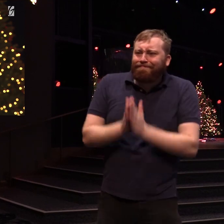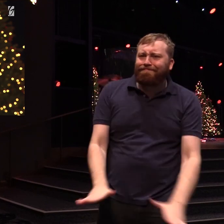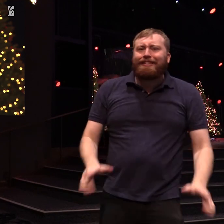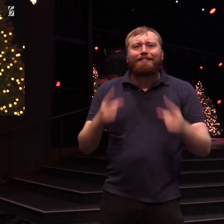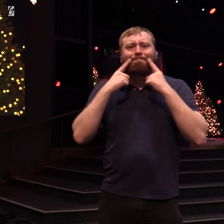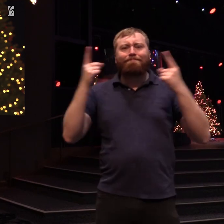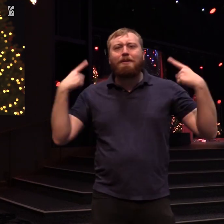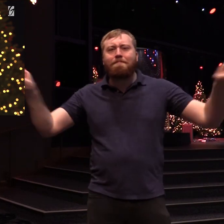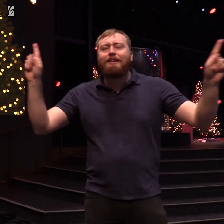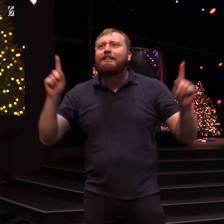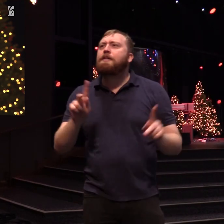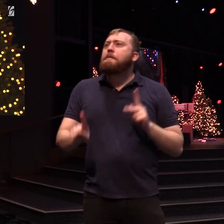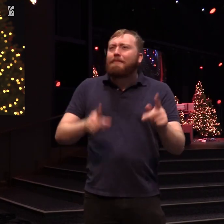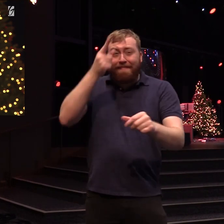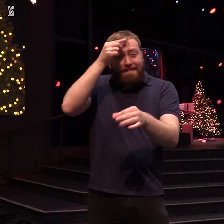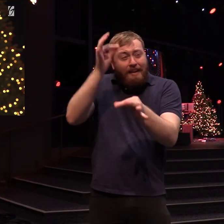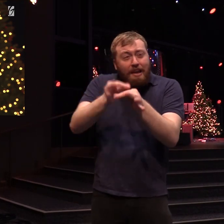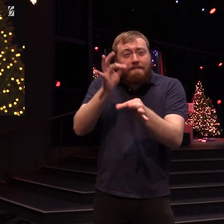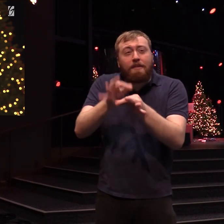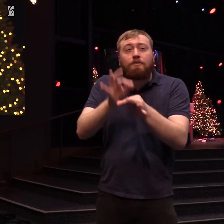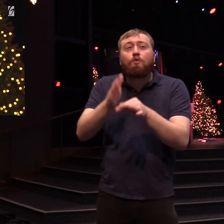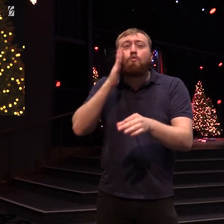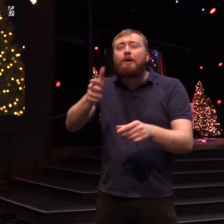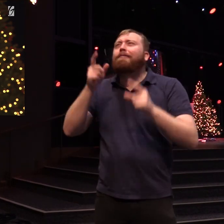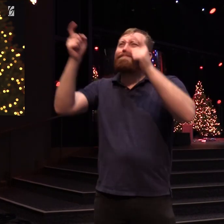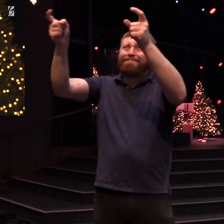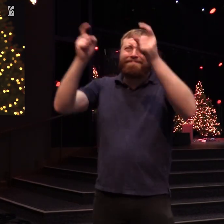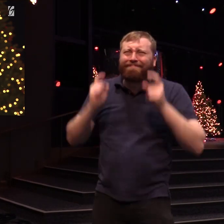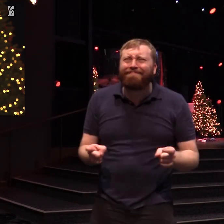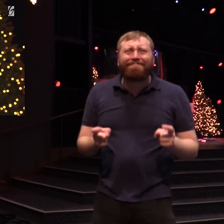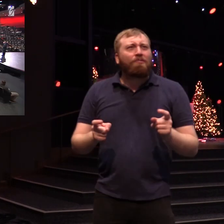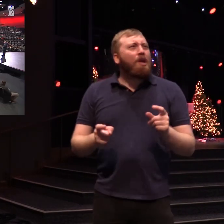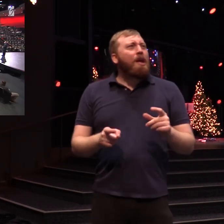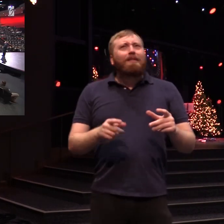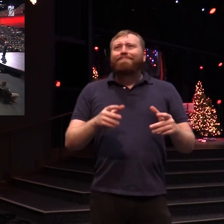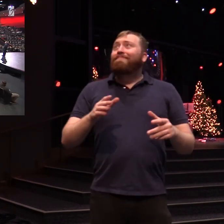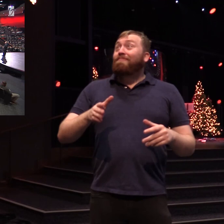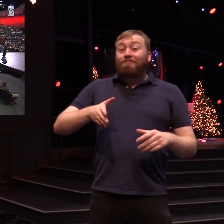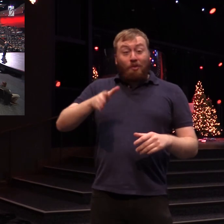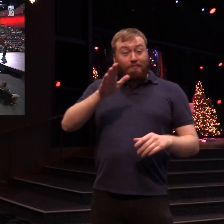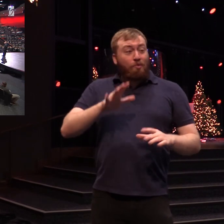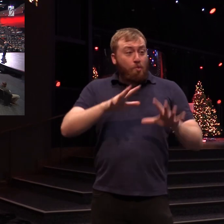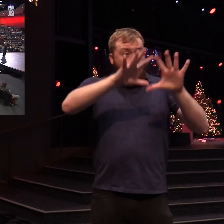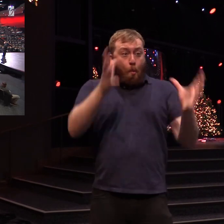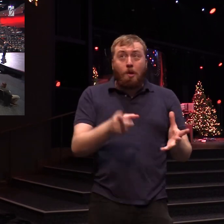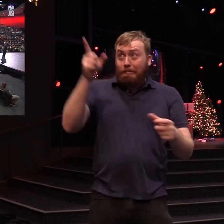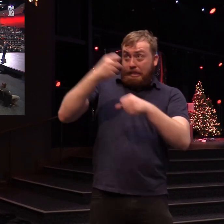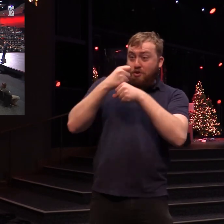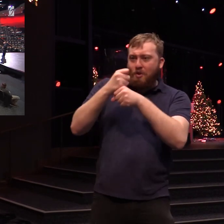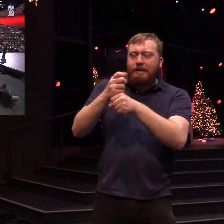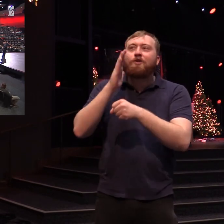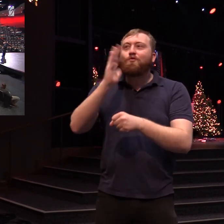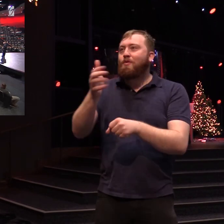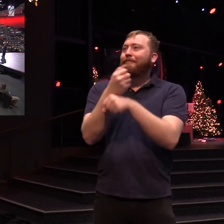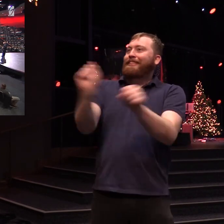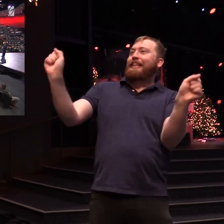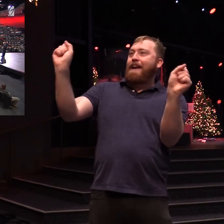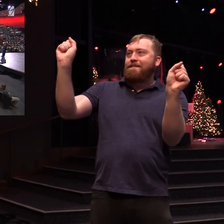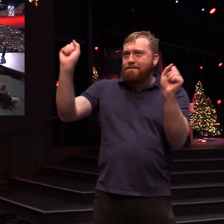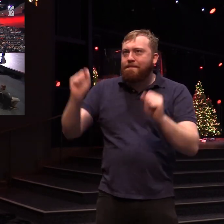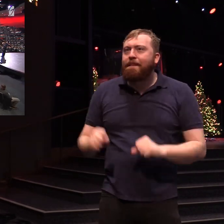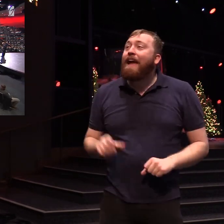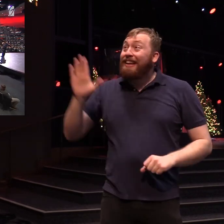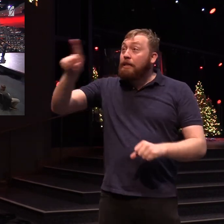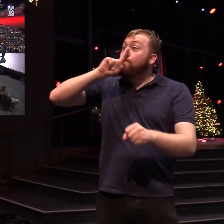The faithful will be rewarded. The creation will be redeemed, and every covenant made by God will be kept because he keeps